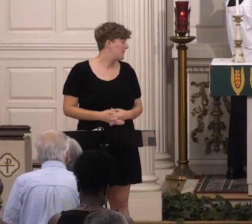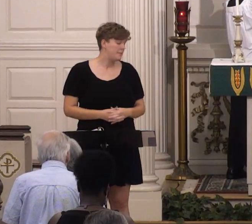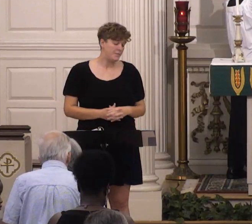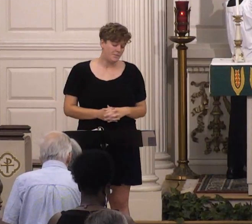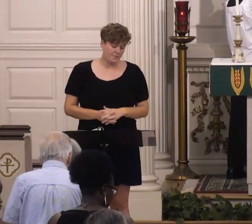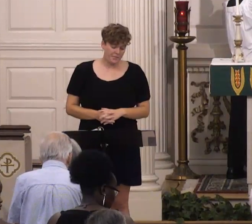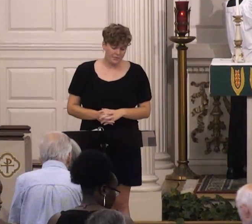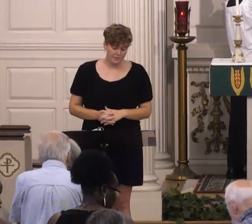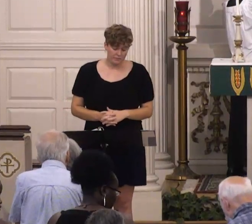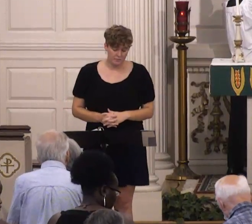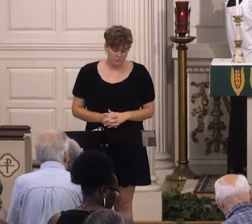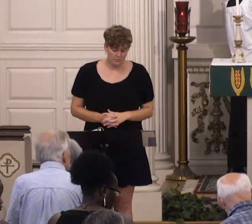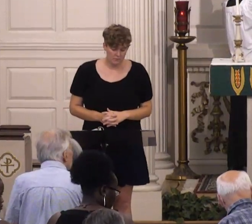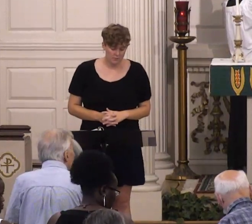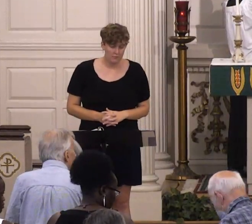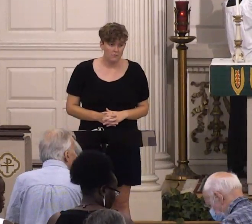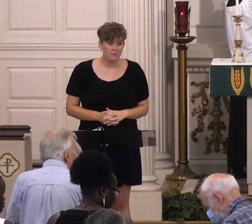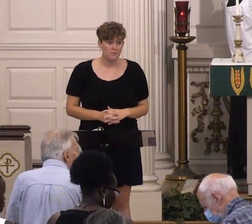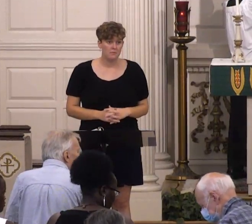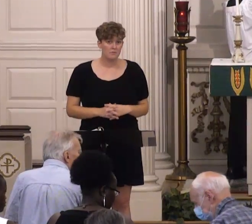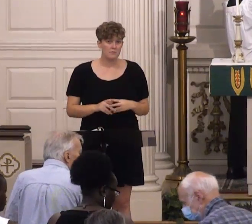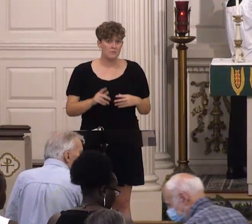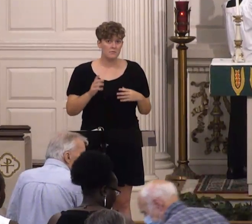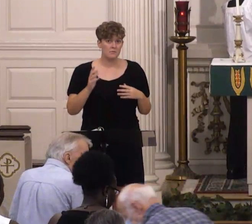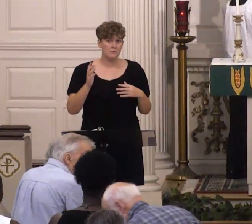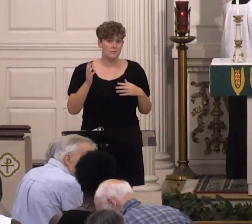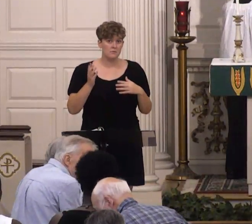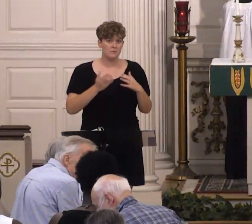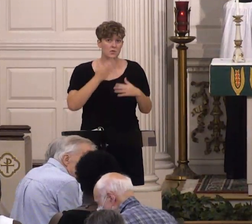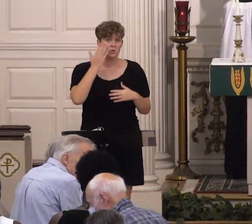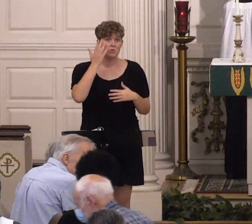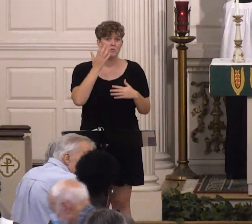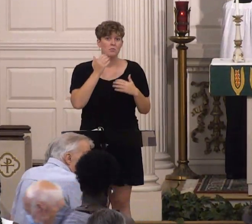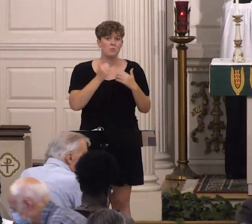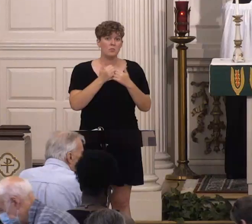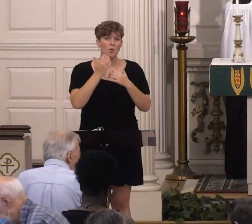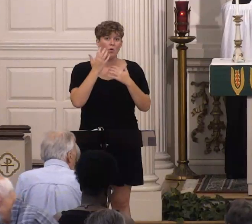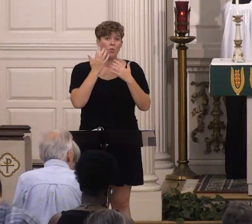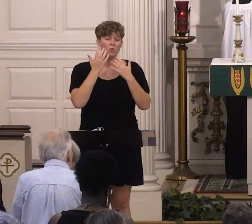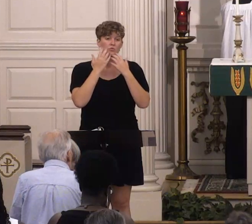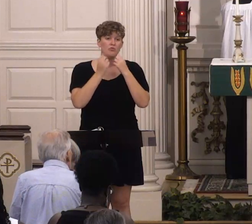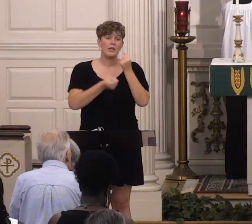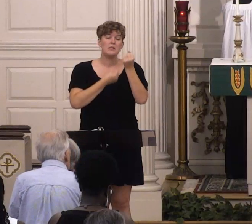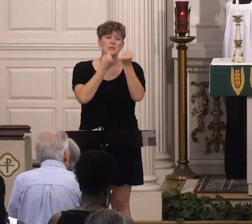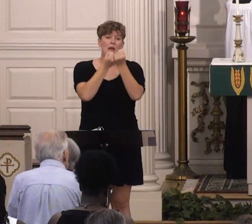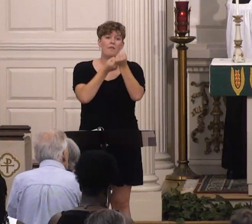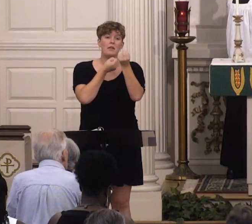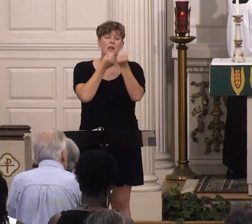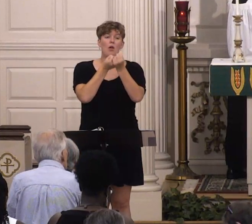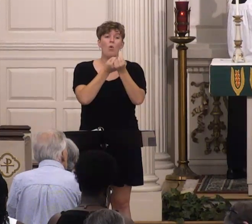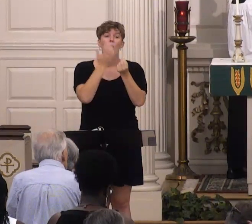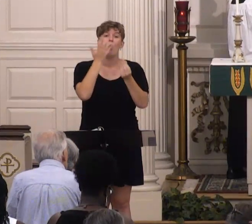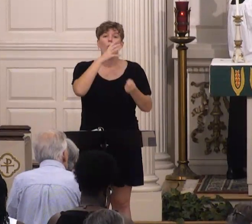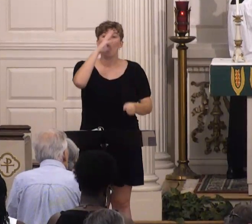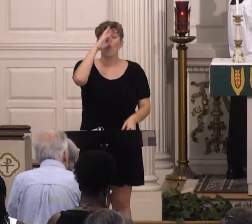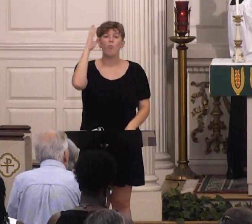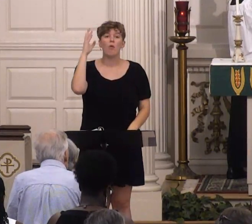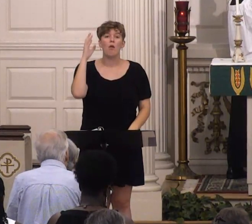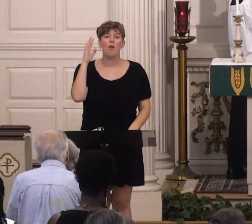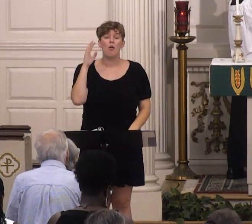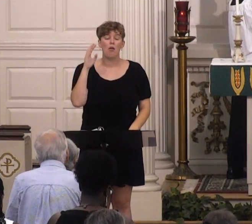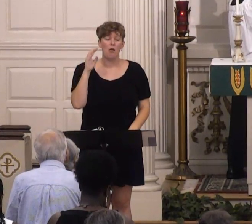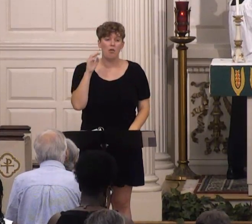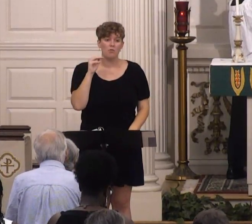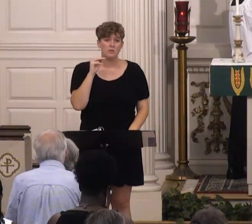Regina. Turn then, most gracious advocate, O